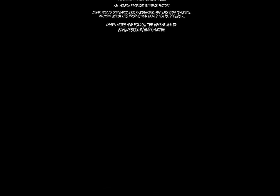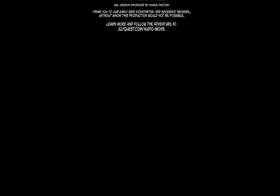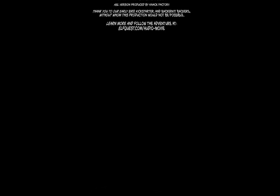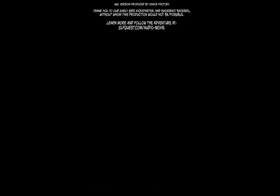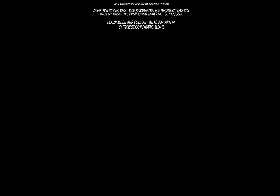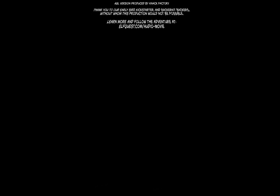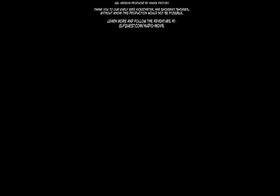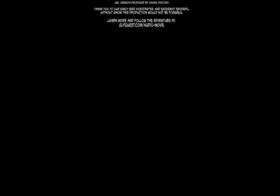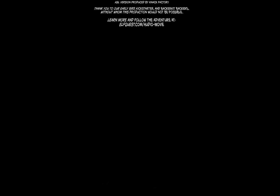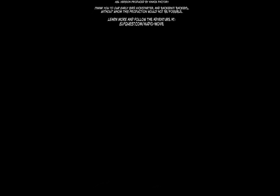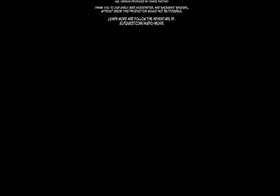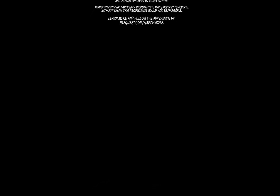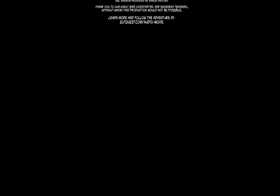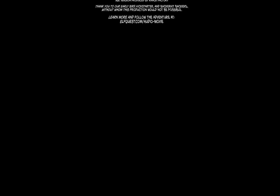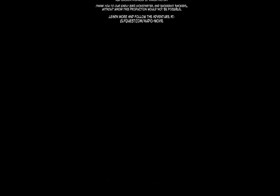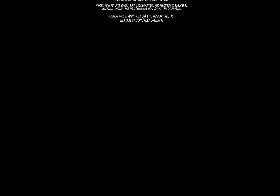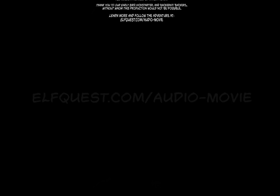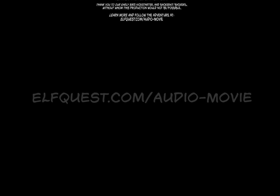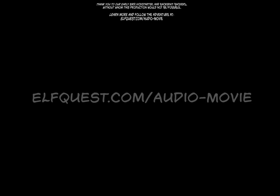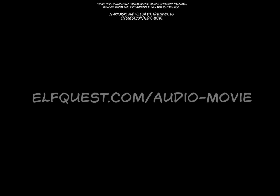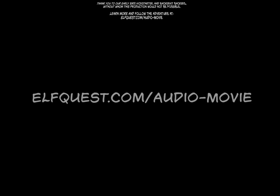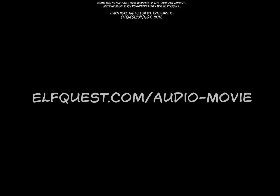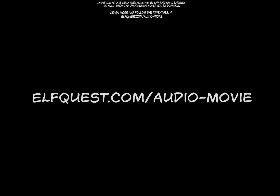way. Learn more and follow the adventure at